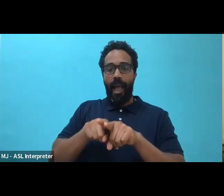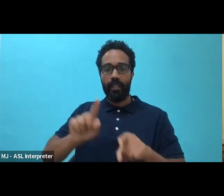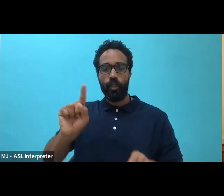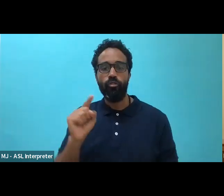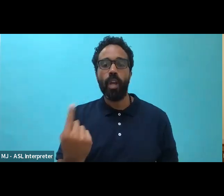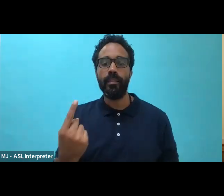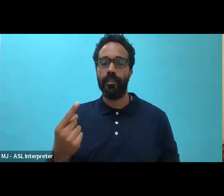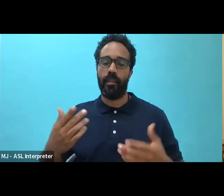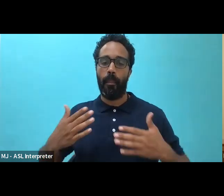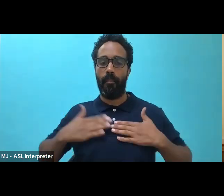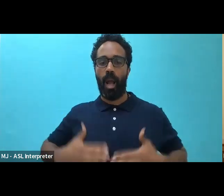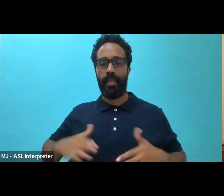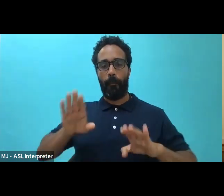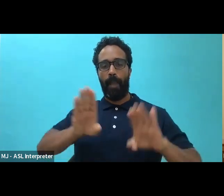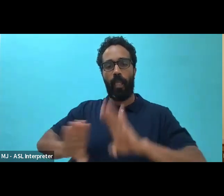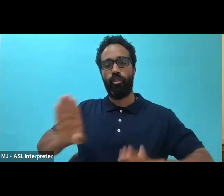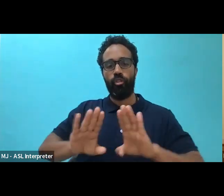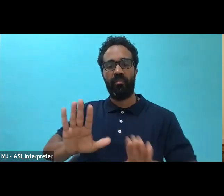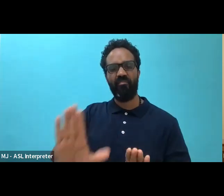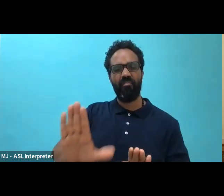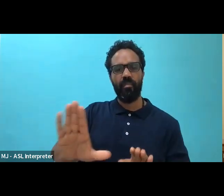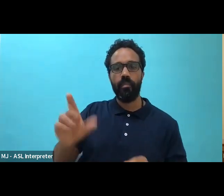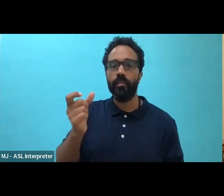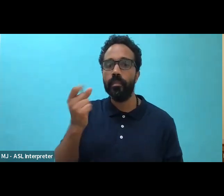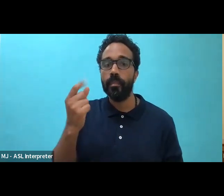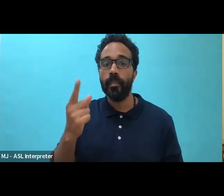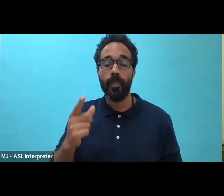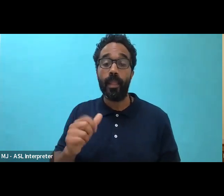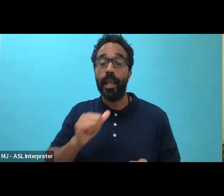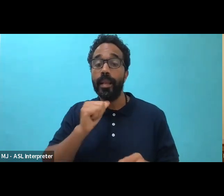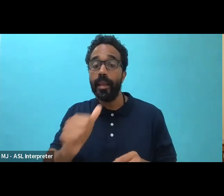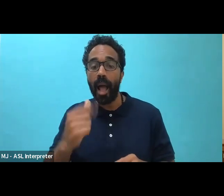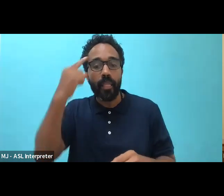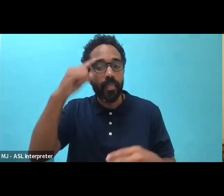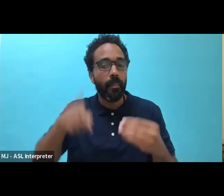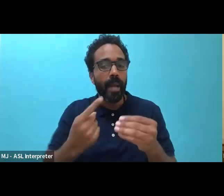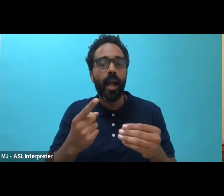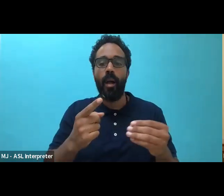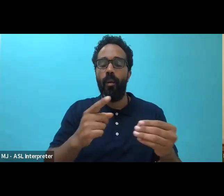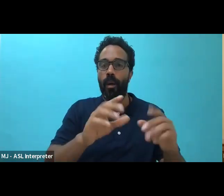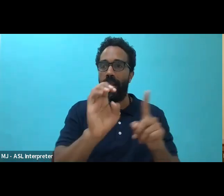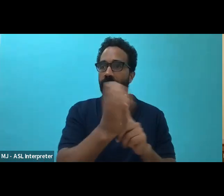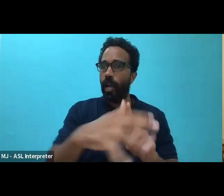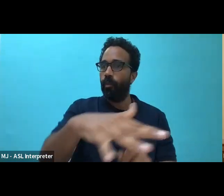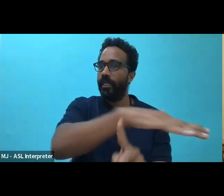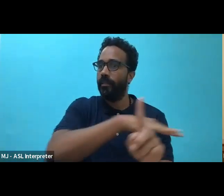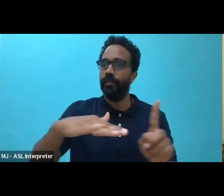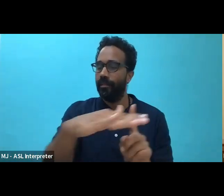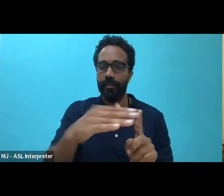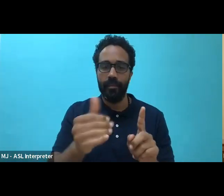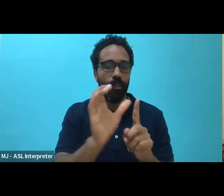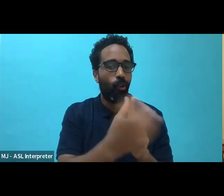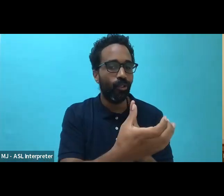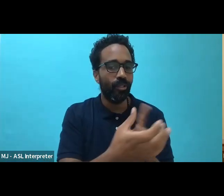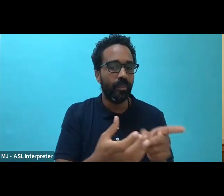impairment itself, not discrimination or the environment, is the cause of whatever